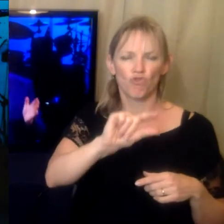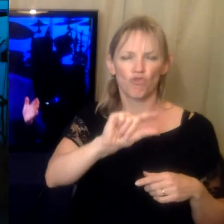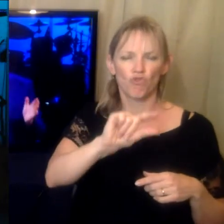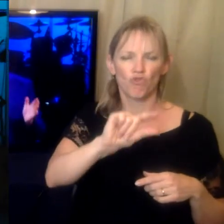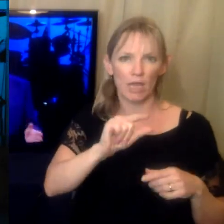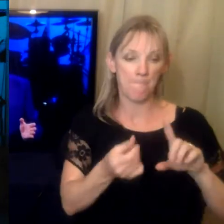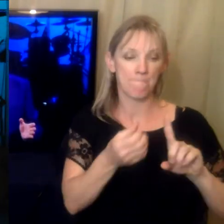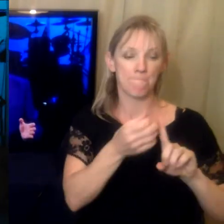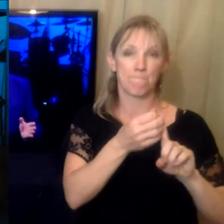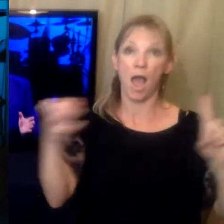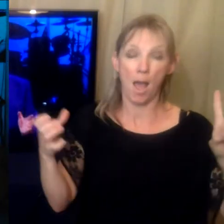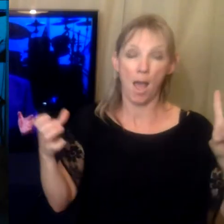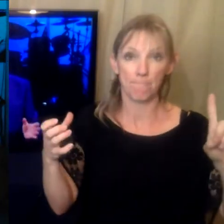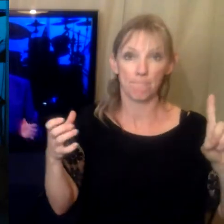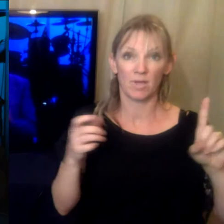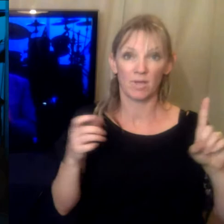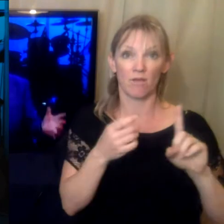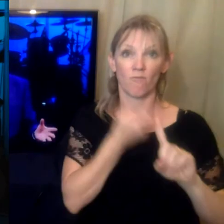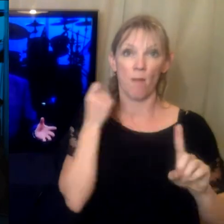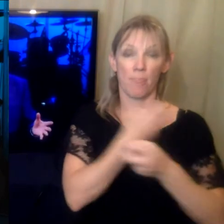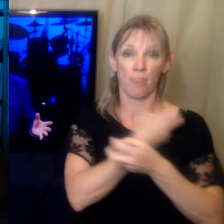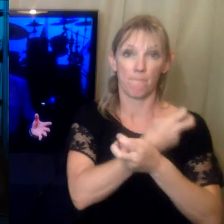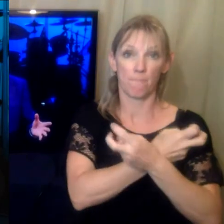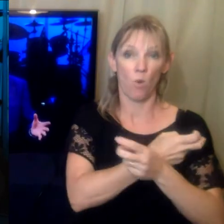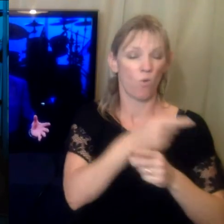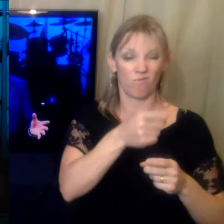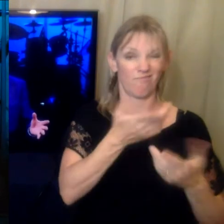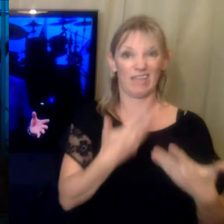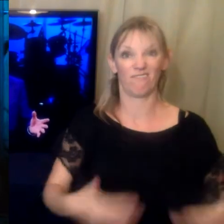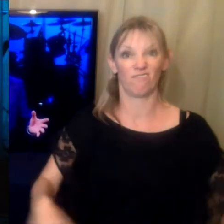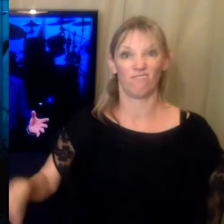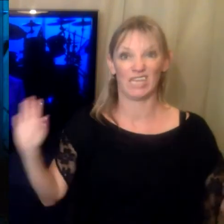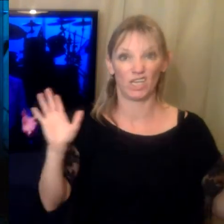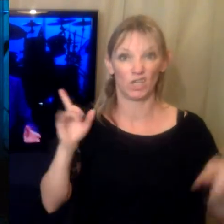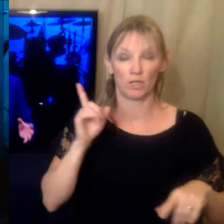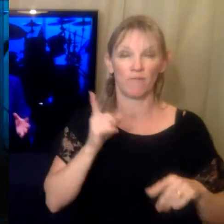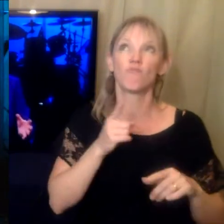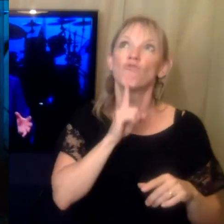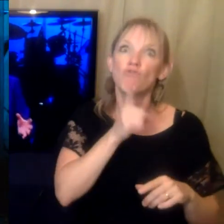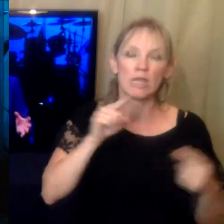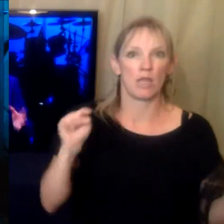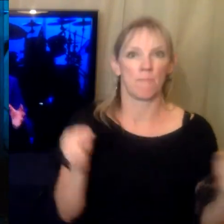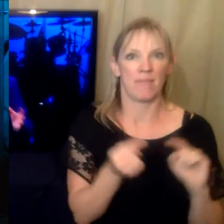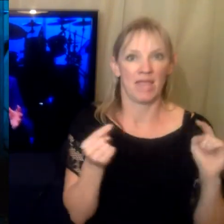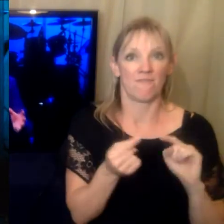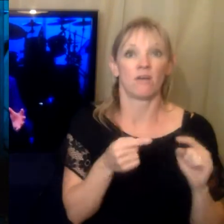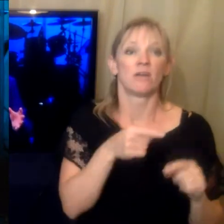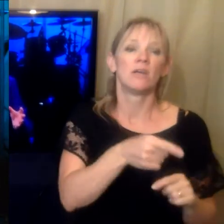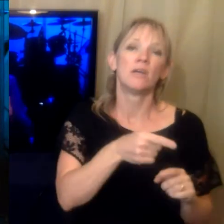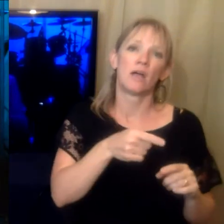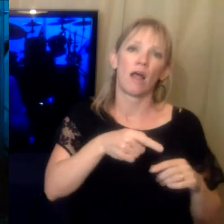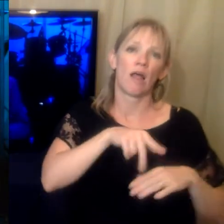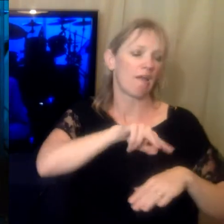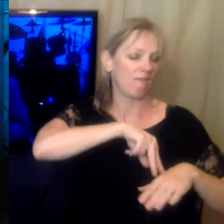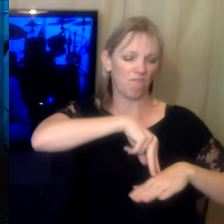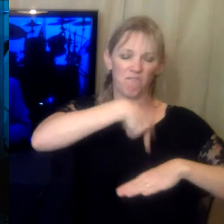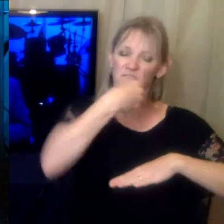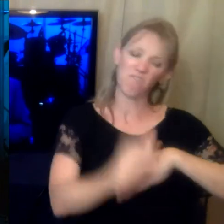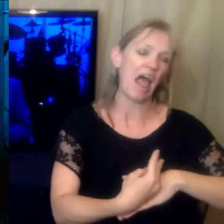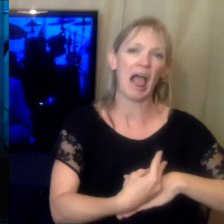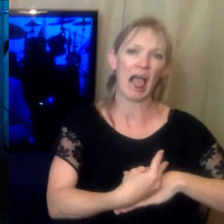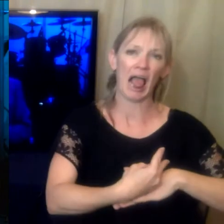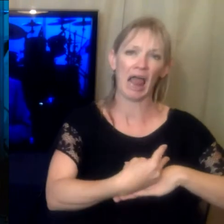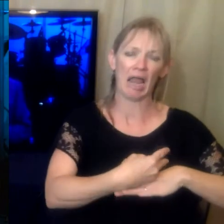horrifically painful injury. It ended the race for him, for sure. But he laid there wanting, in agony